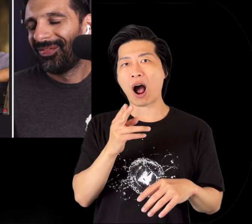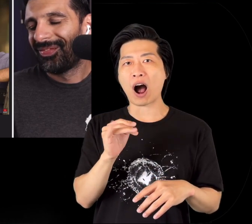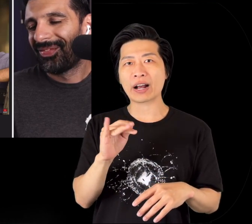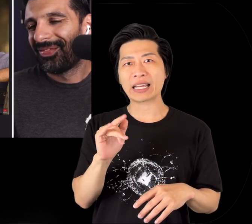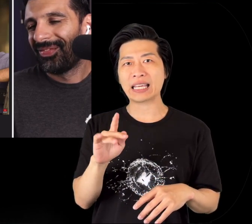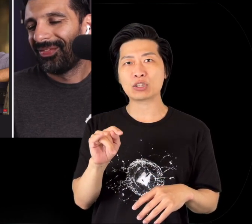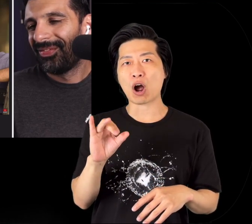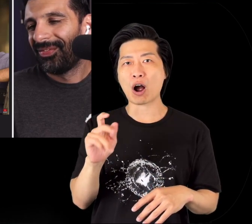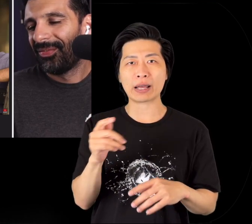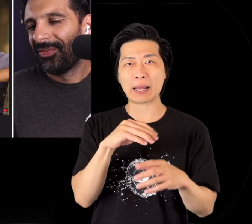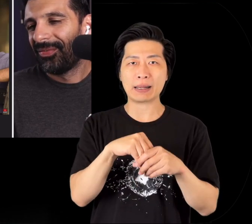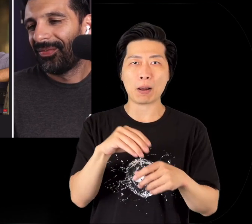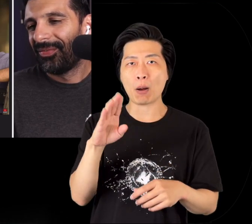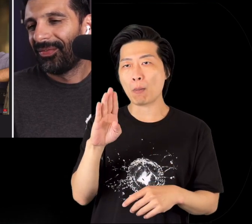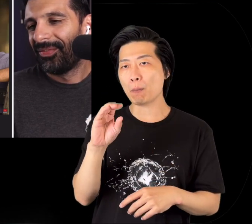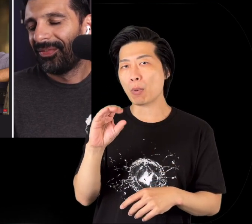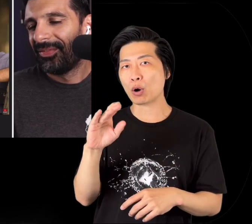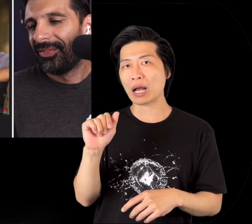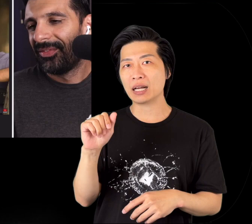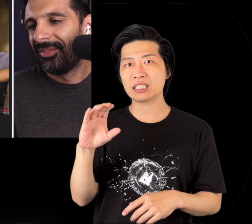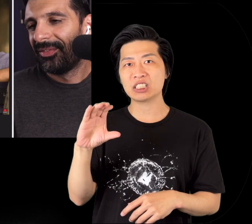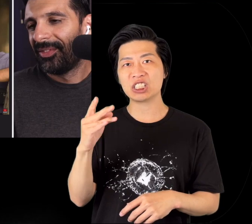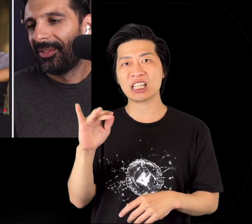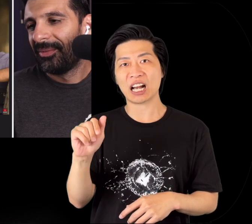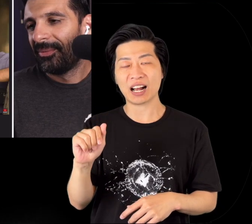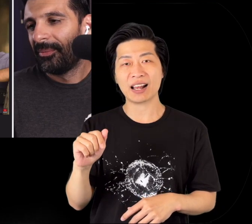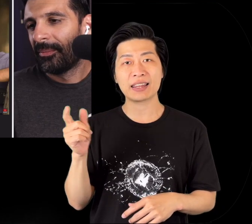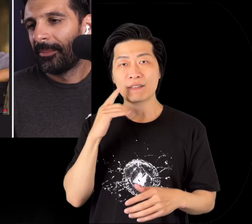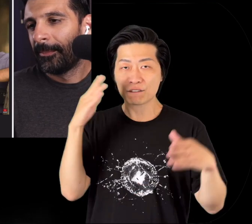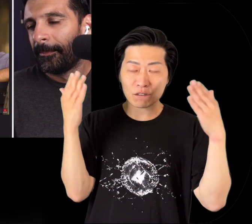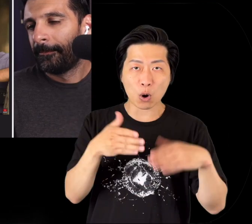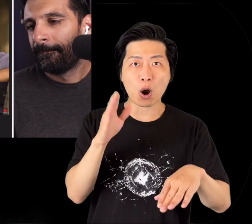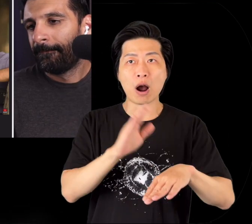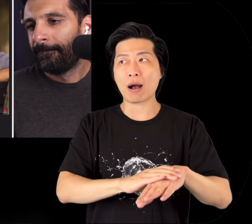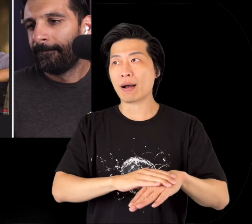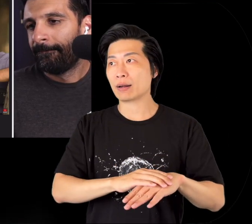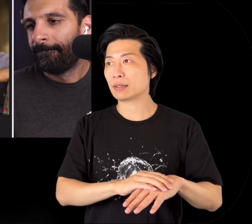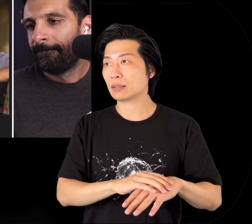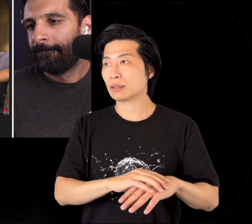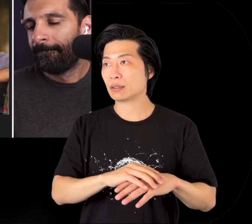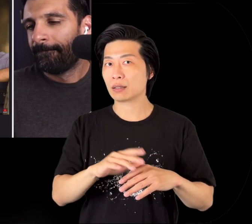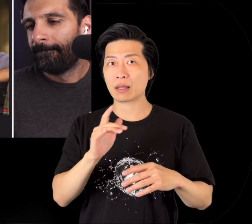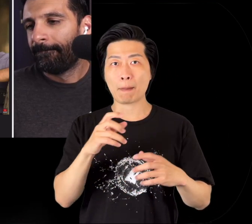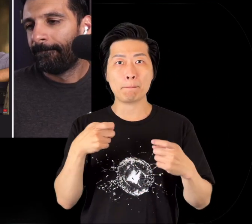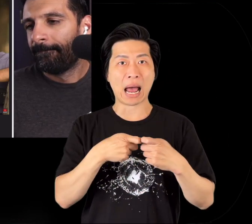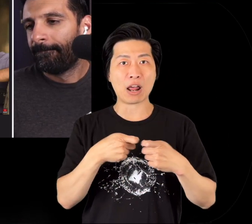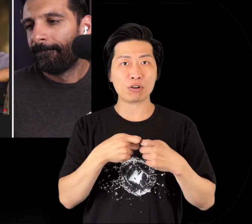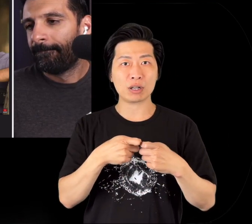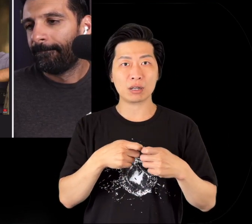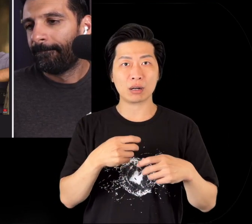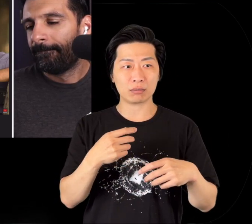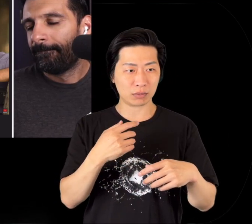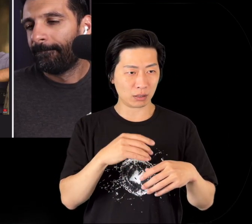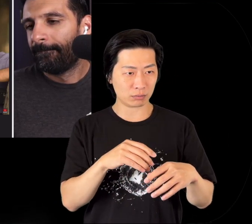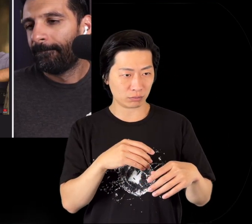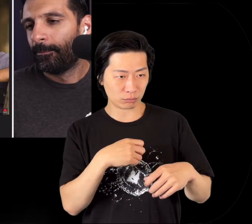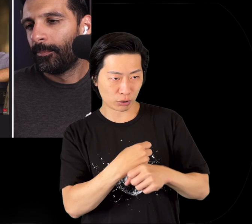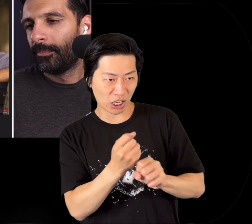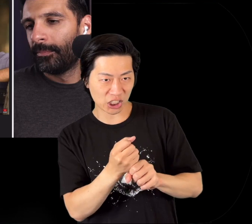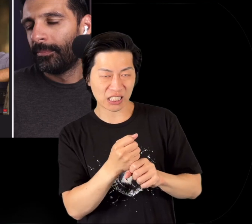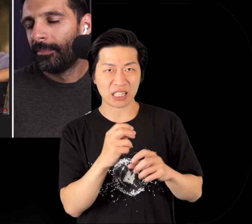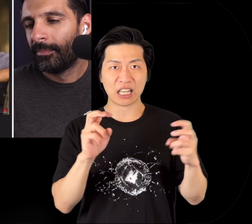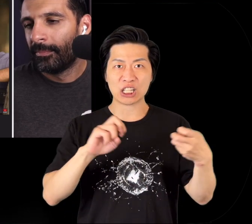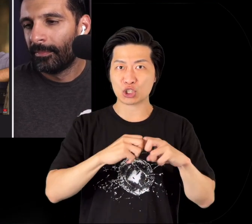Chica, and then focused on the battery production issues, some of